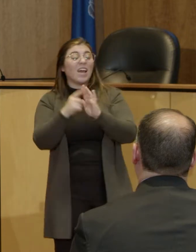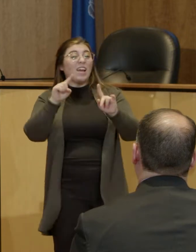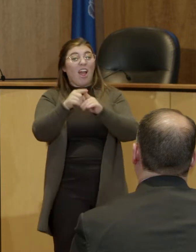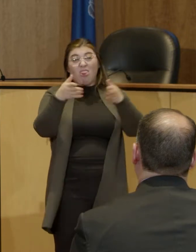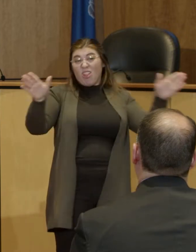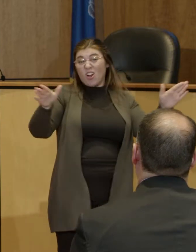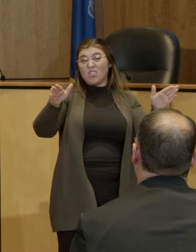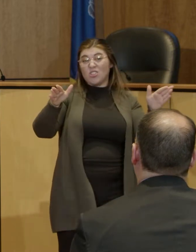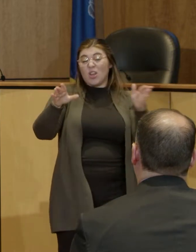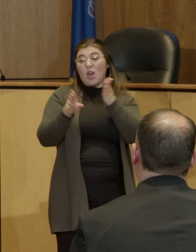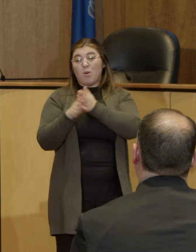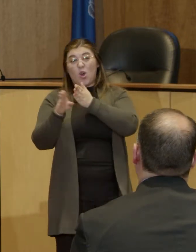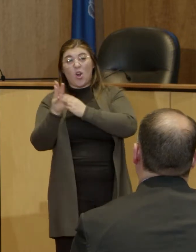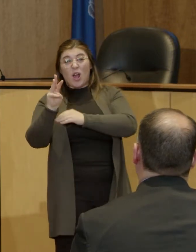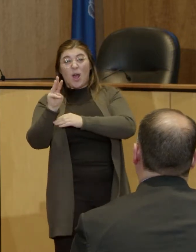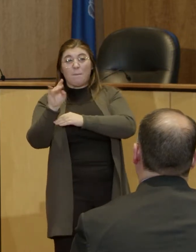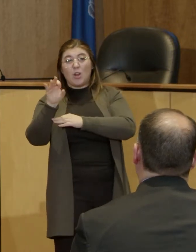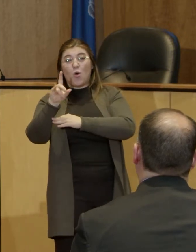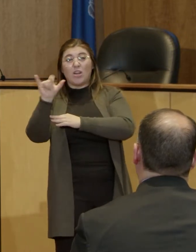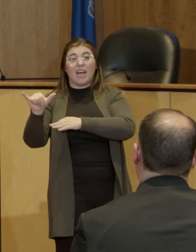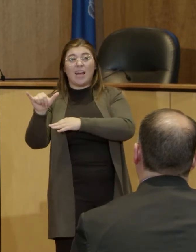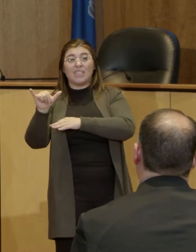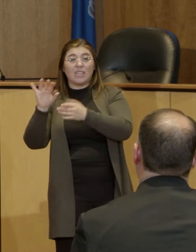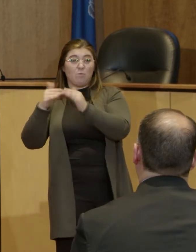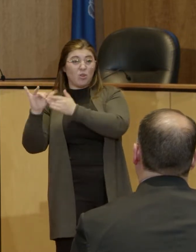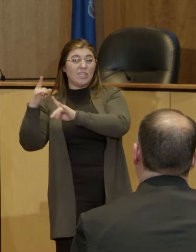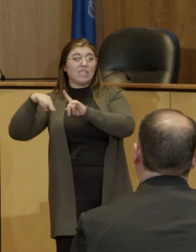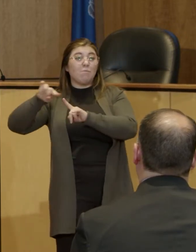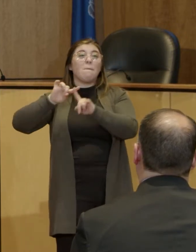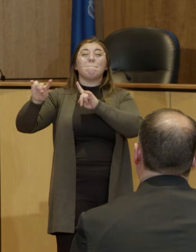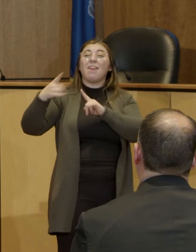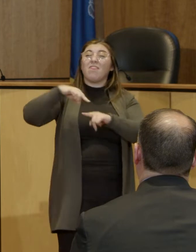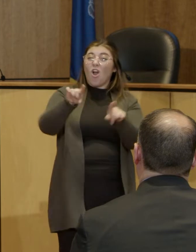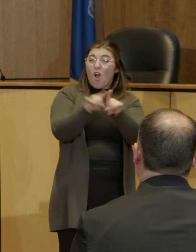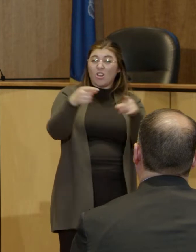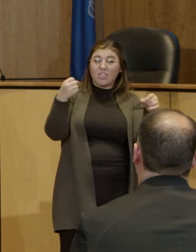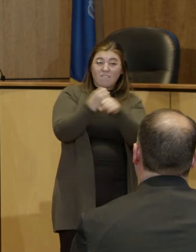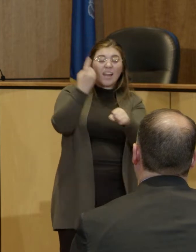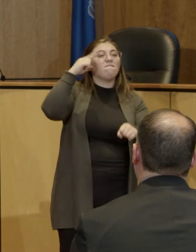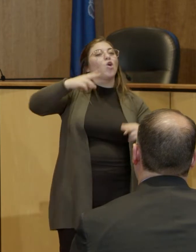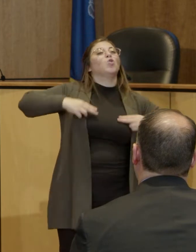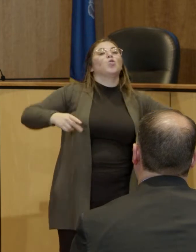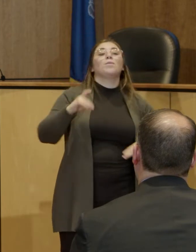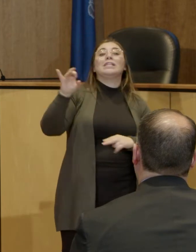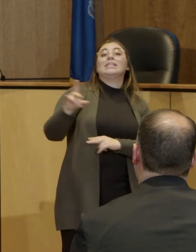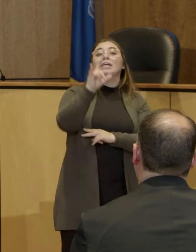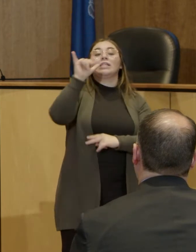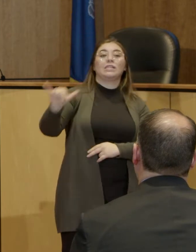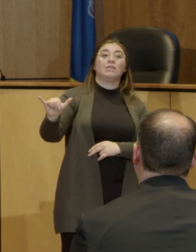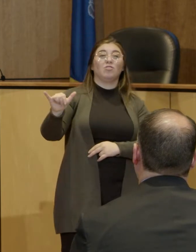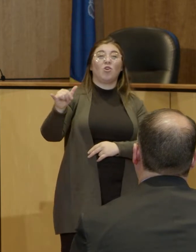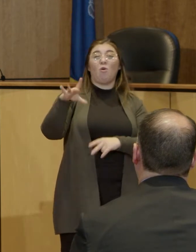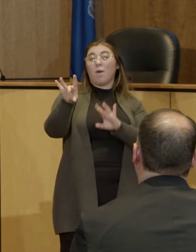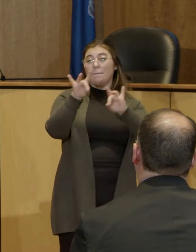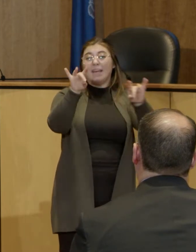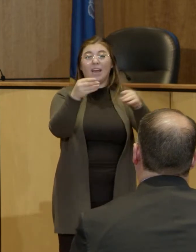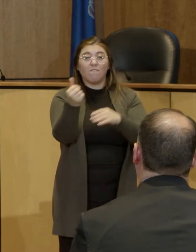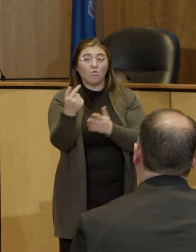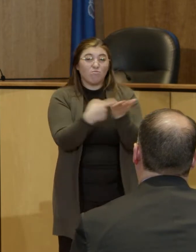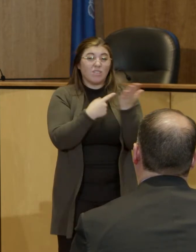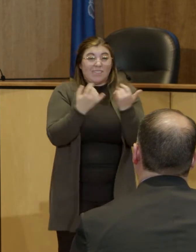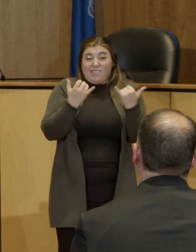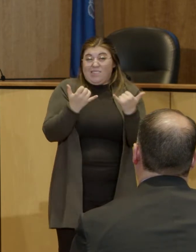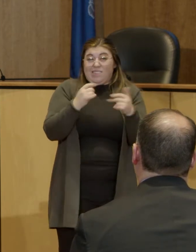largely minoritized communities, but that they're also fighting for human dignity. And so let's just pick a few to talk